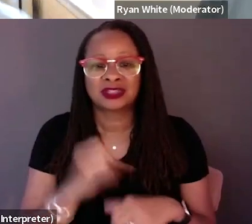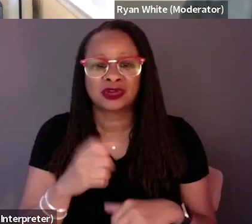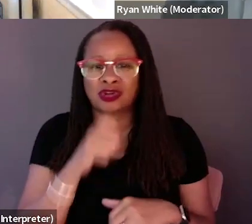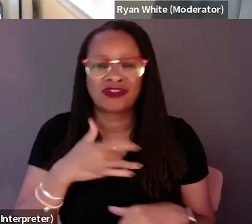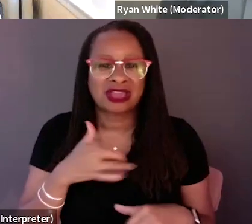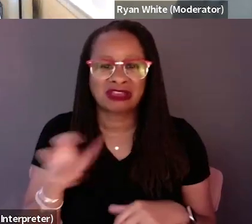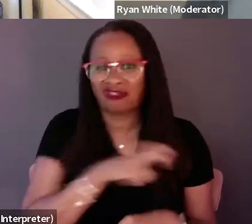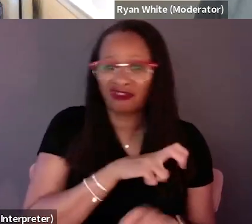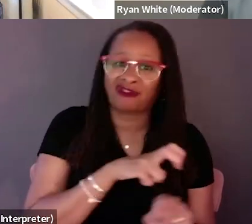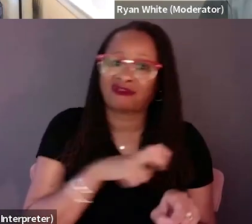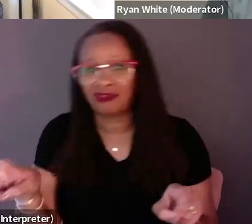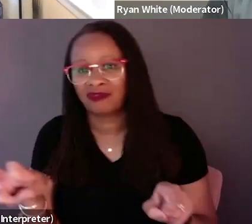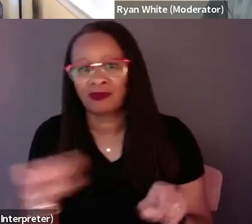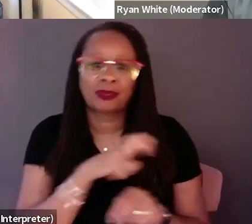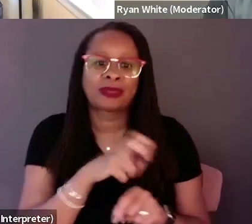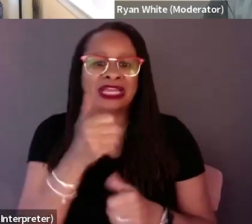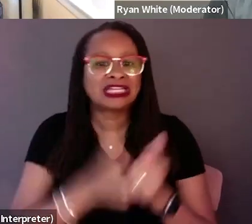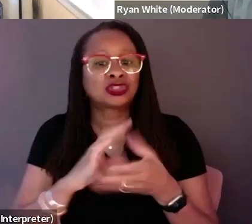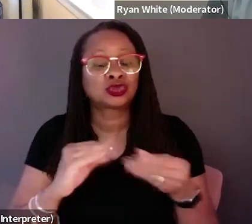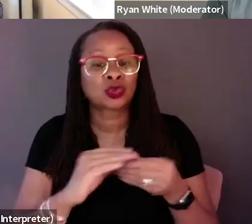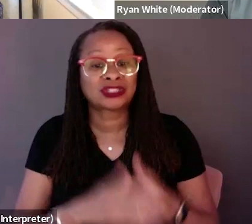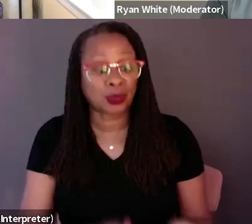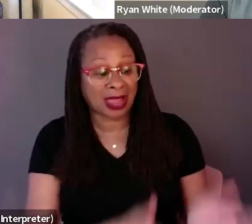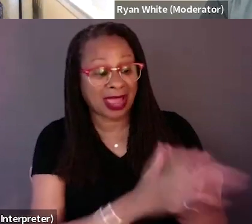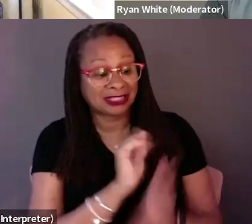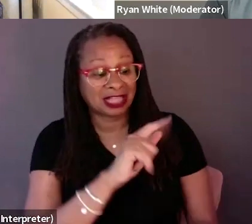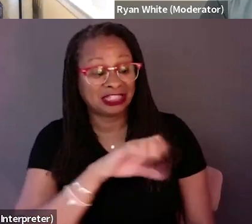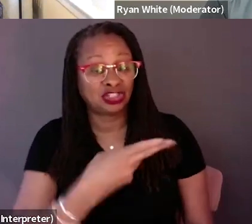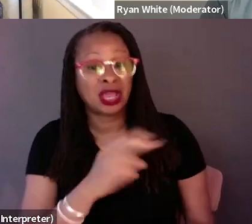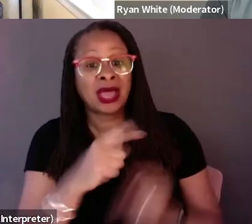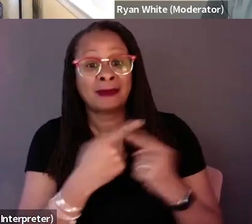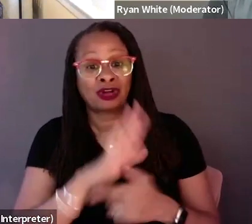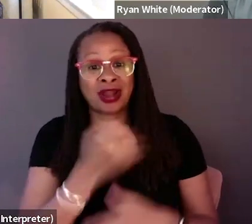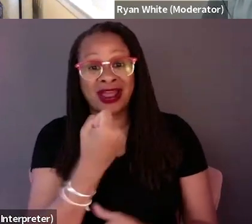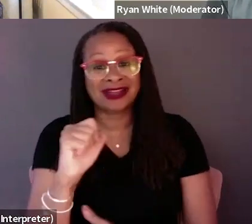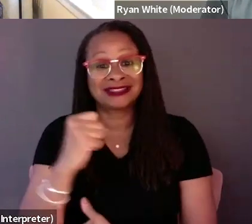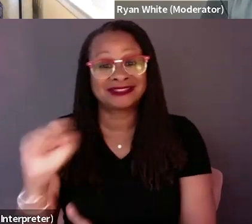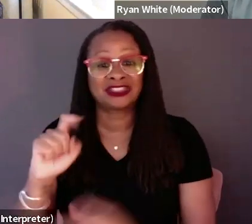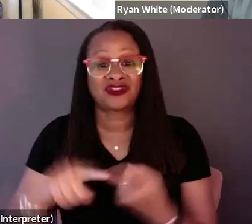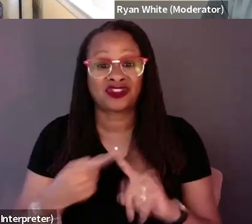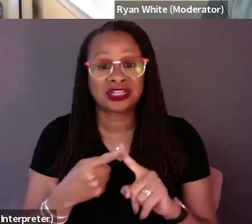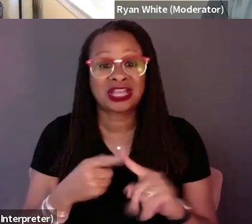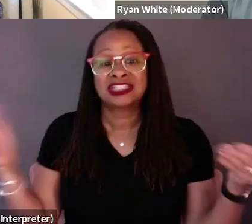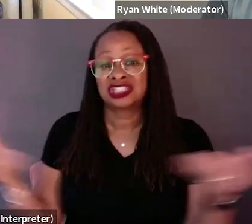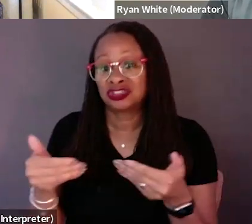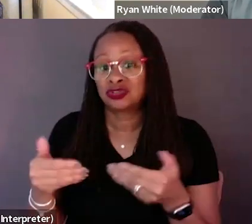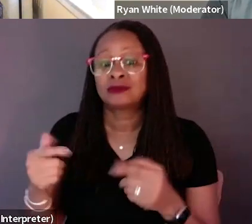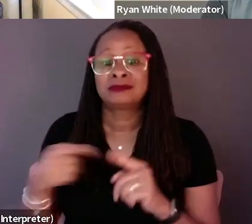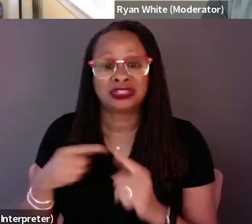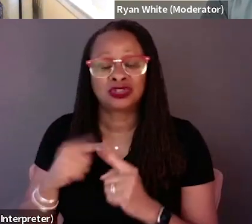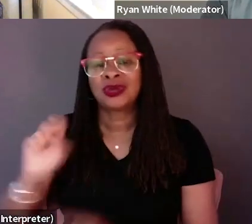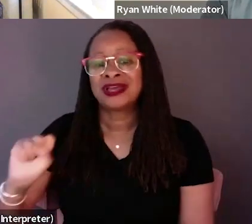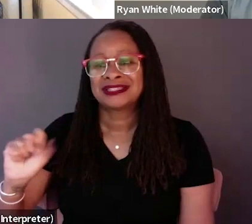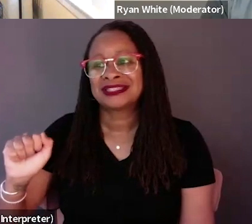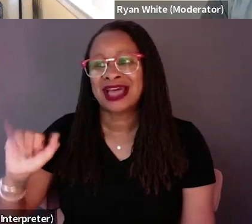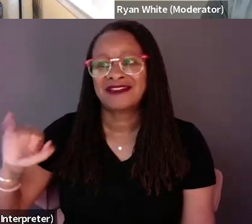jerked from one story to the next. So I kind of asked her about her activist friends. She introduced me to Saifa, who I talked